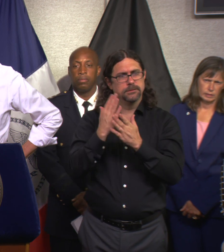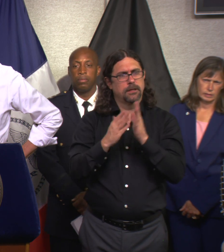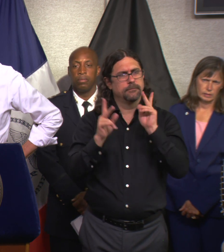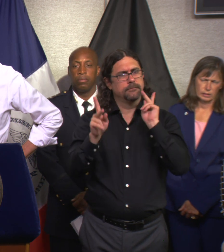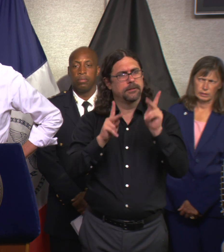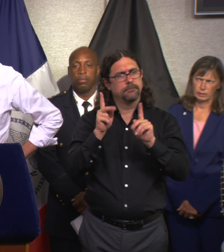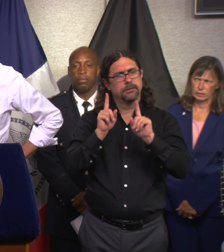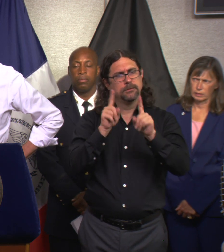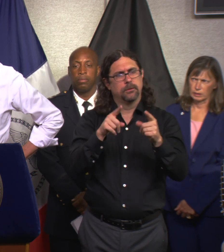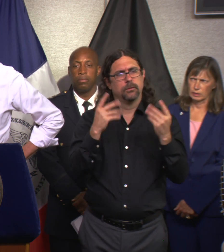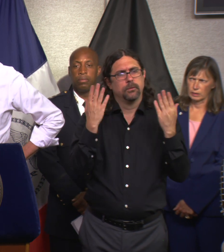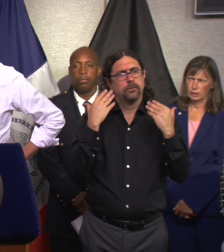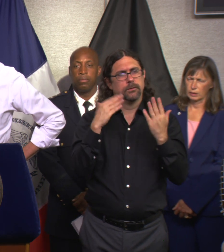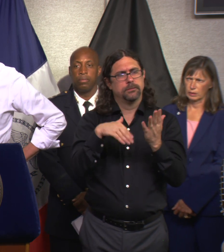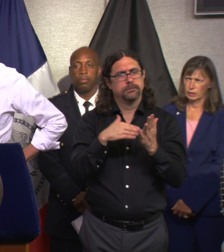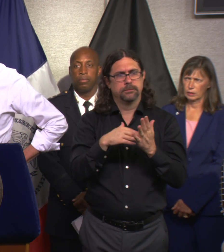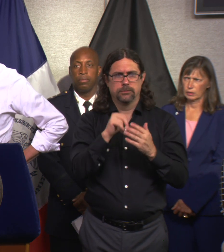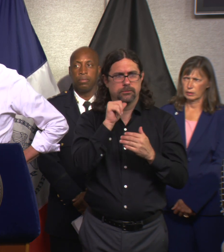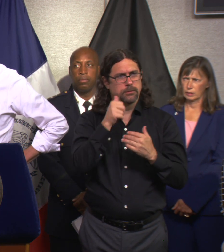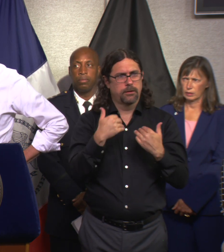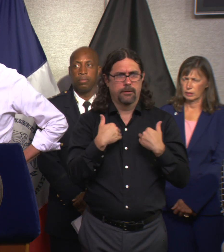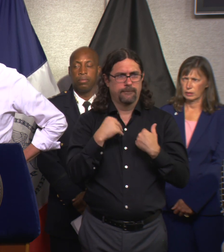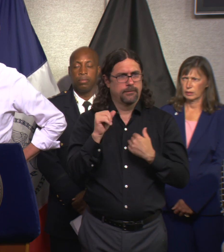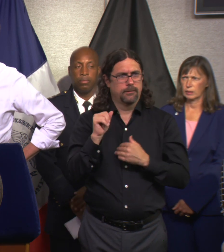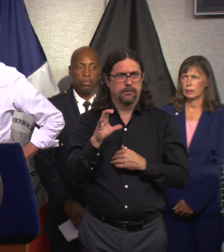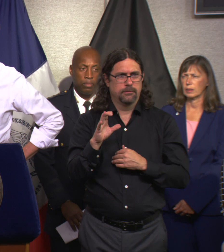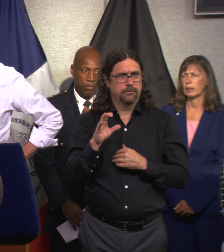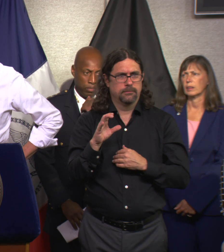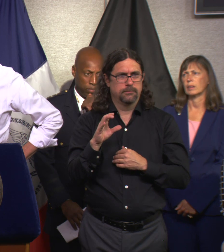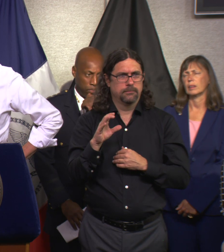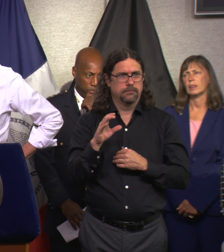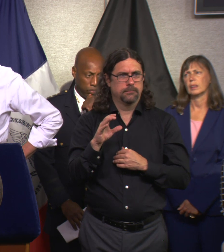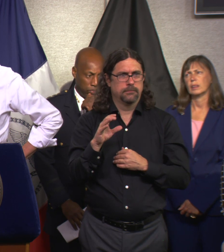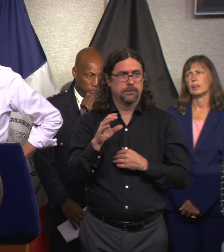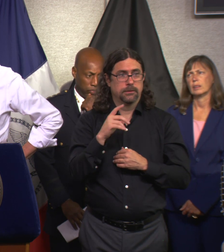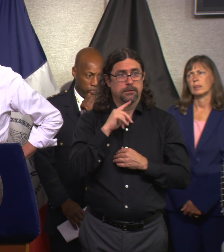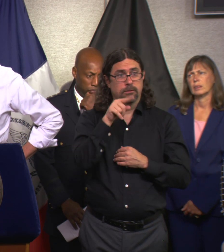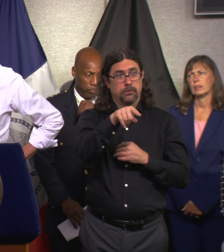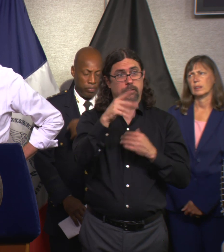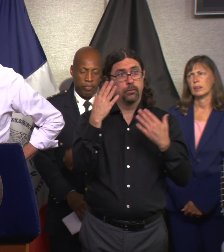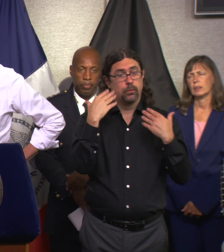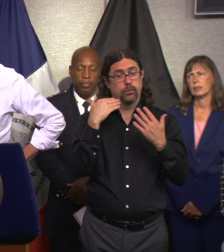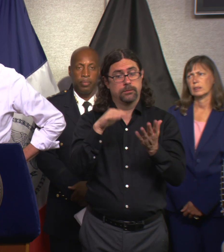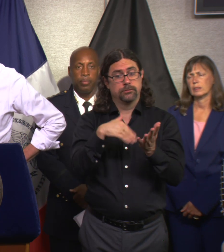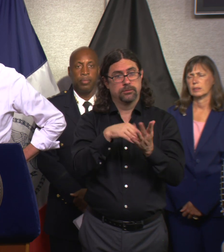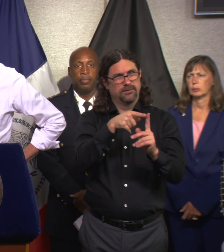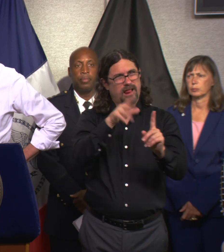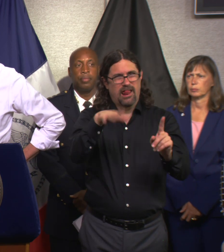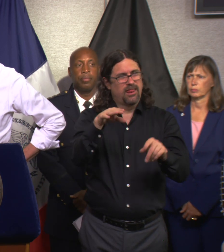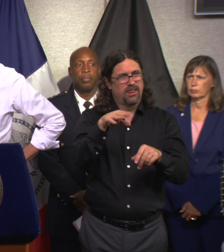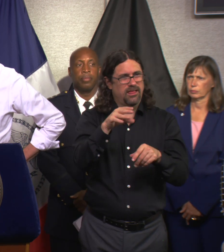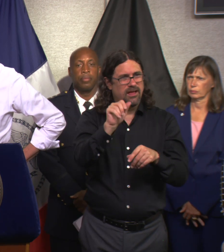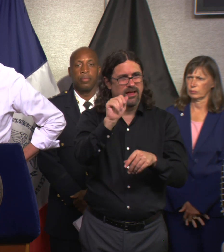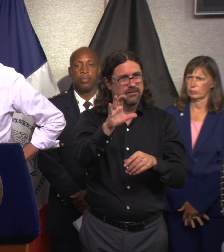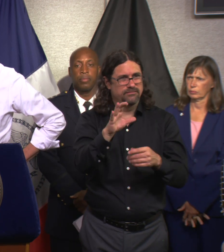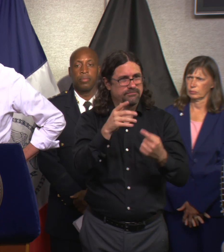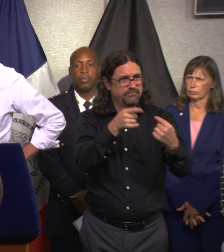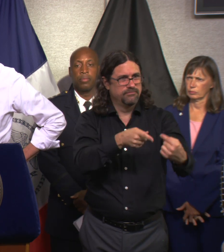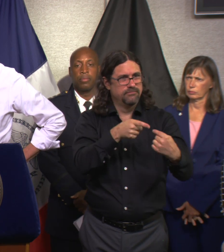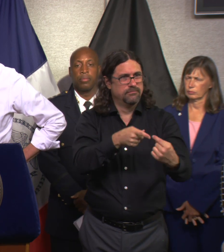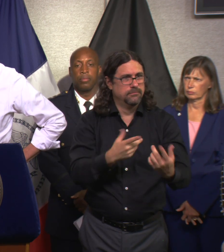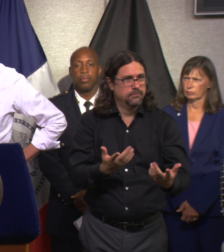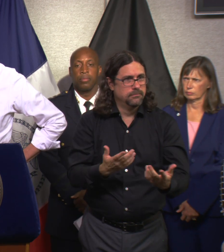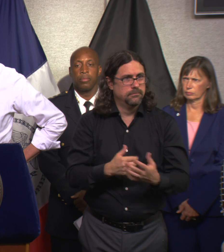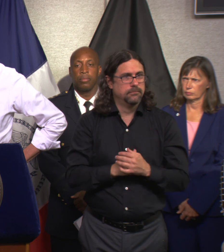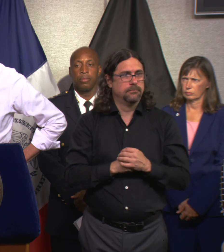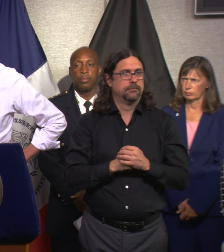list. Again, the obligation of the Housing Authority, and I made it very clear to them, is to get those centers to 78 degrees or lower